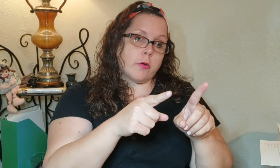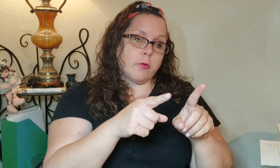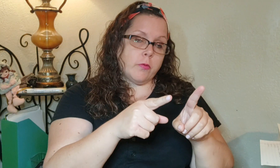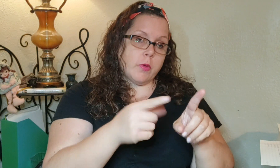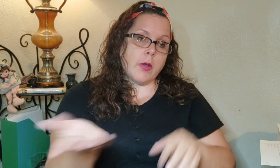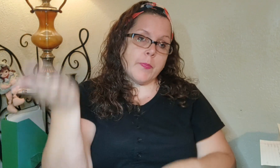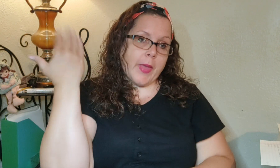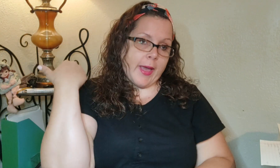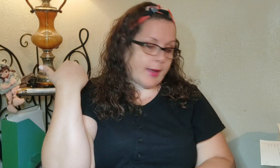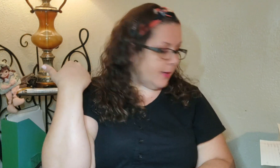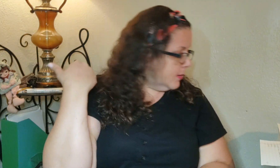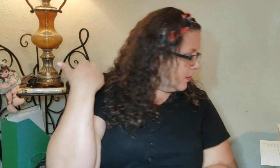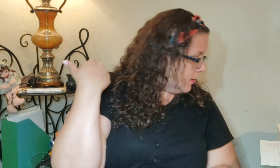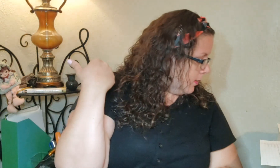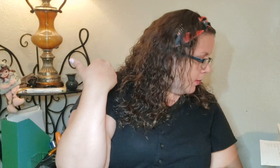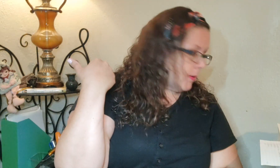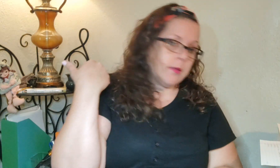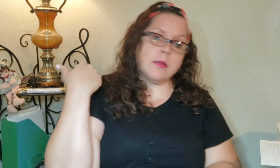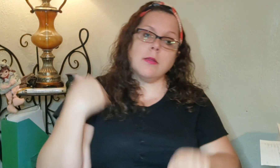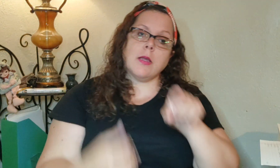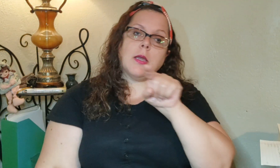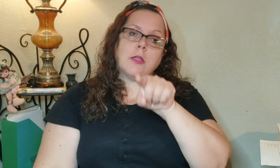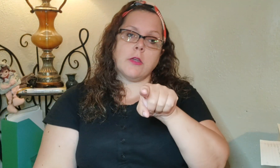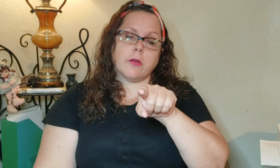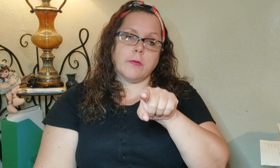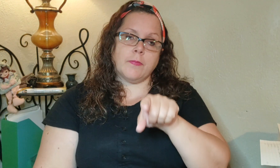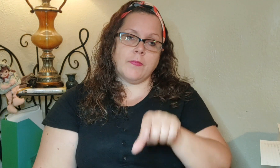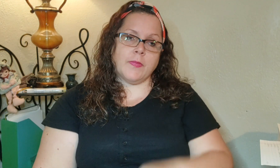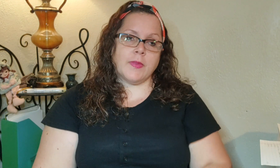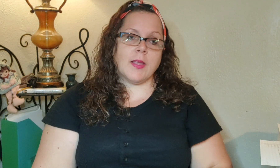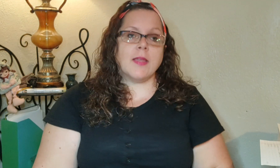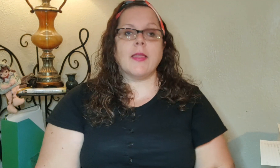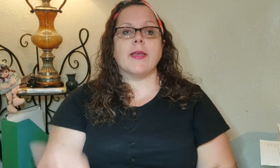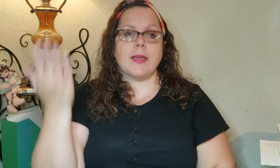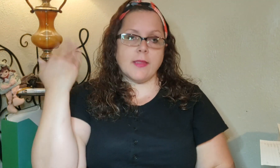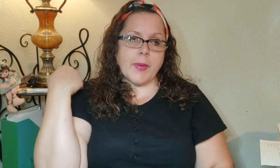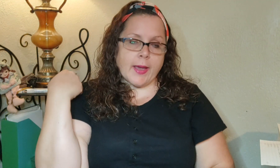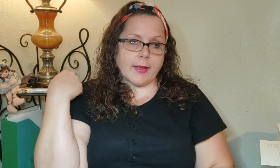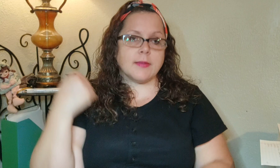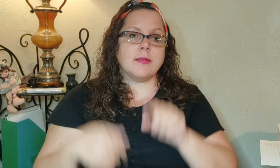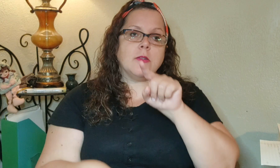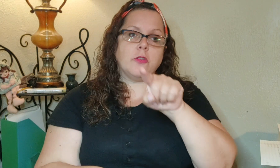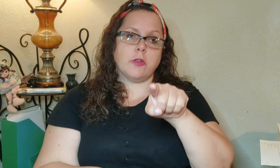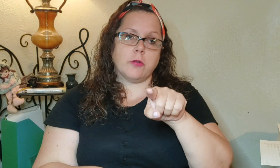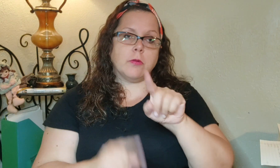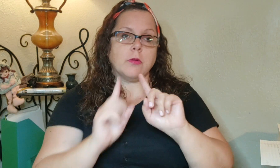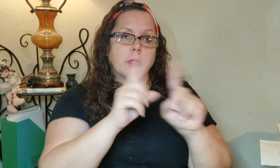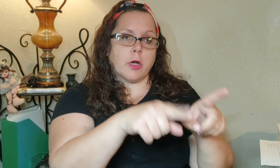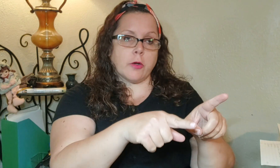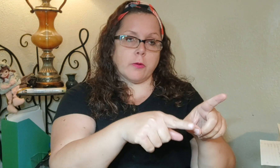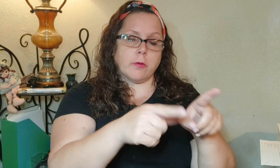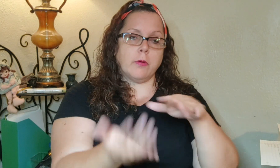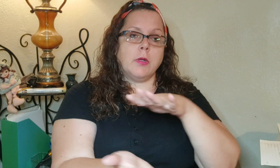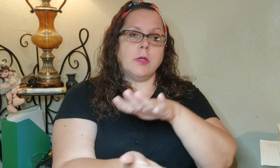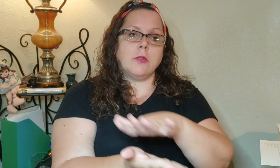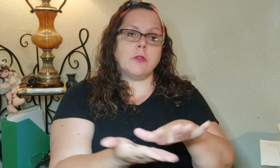Go, past, and you. Like in the past, did you go to